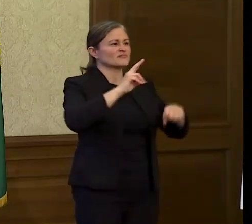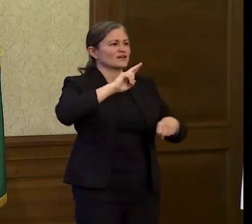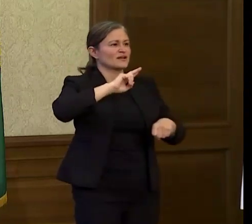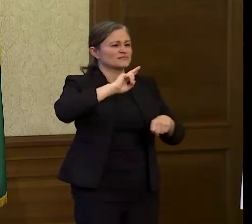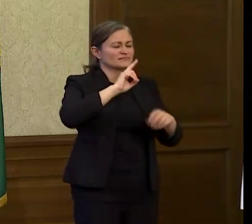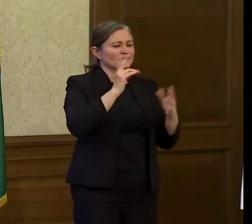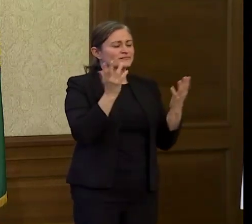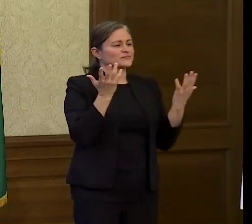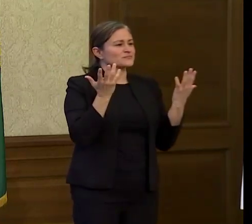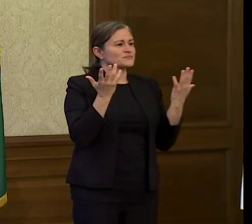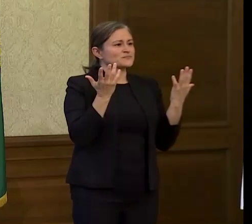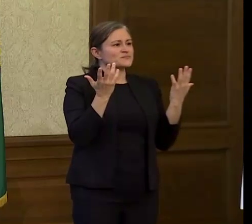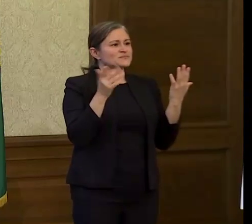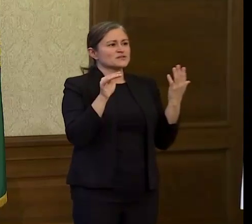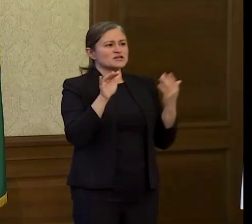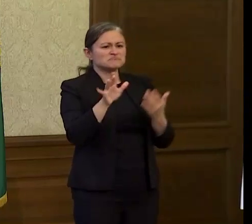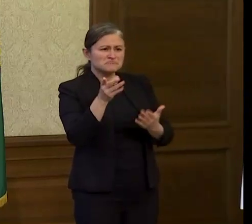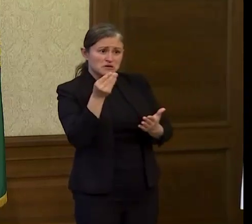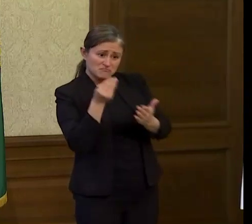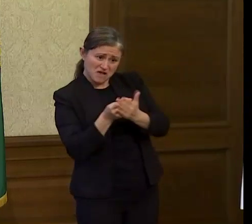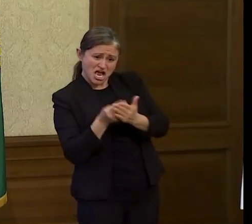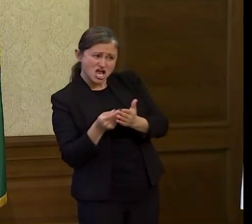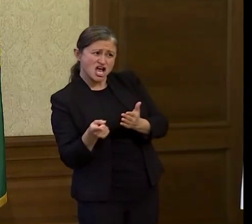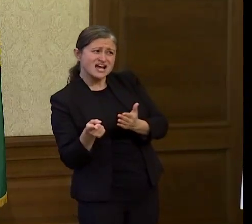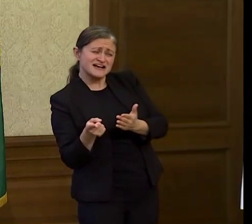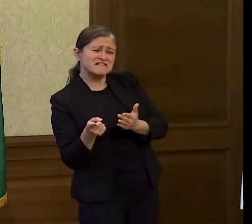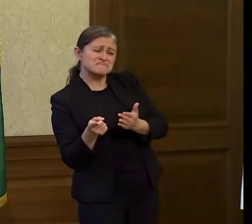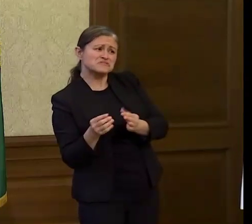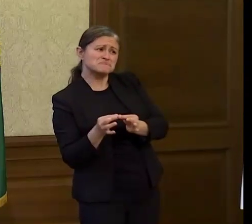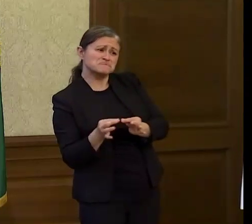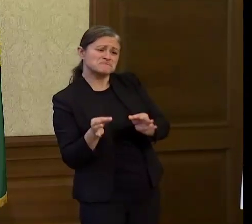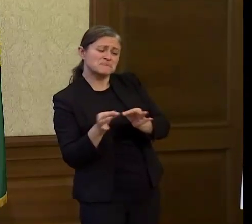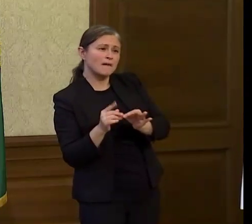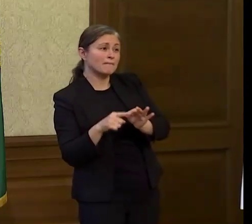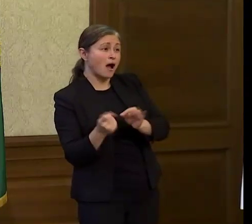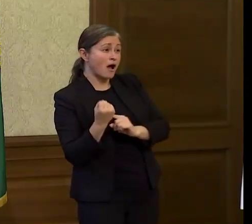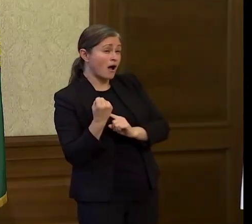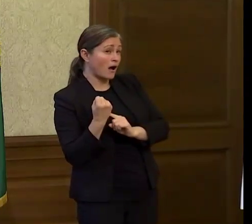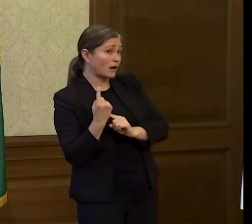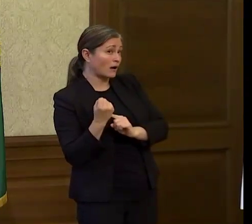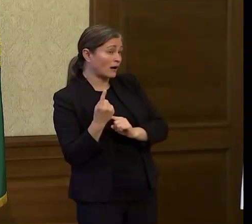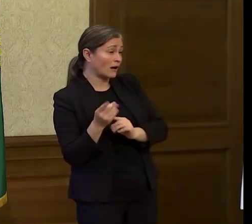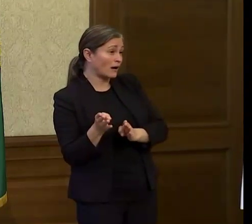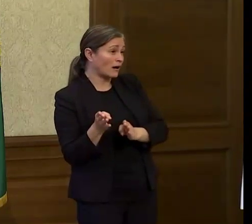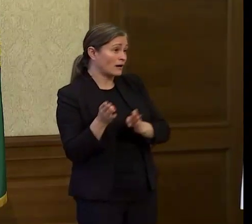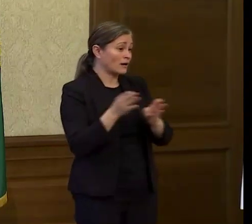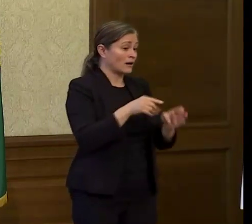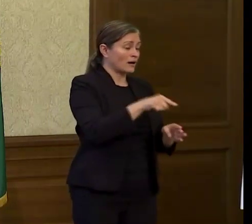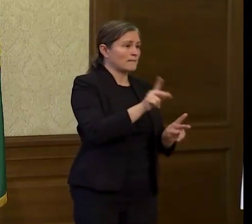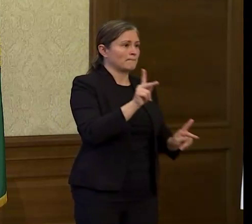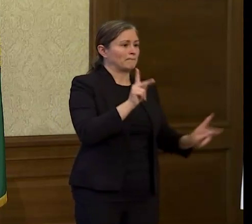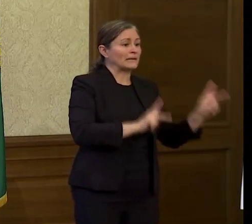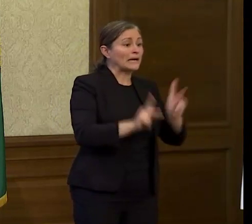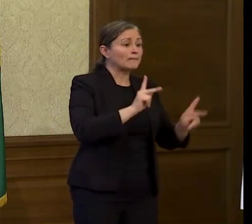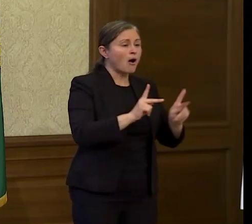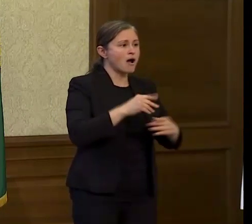more important than currency, more important than gold, and that is the confidence of our